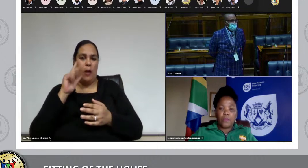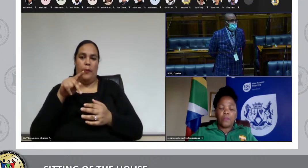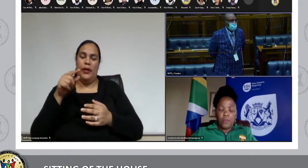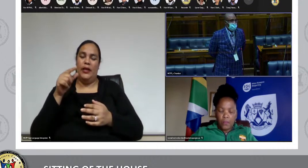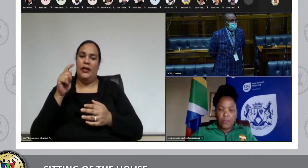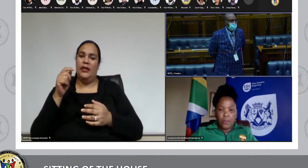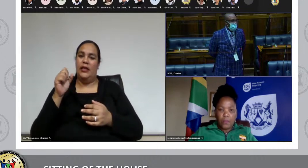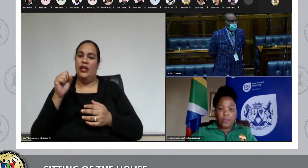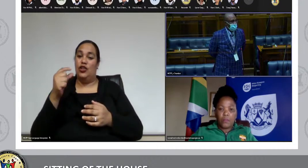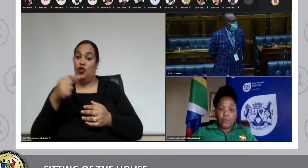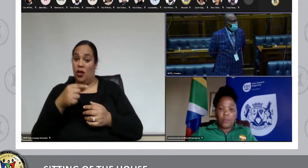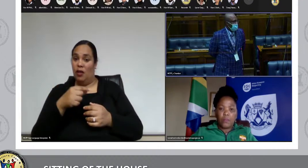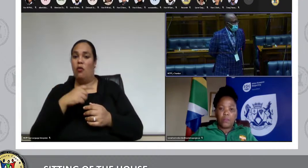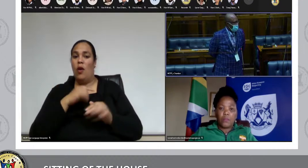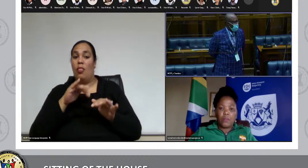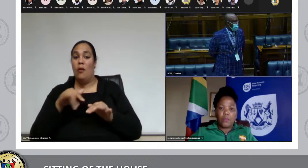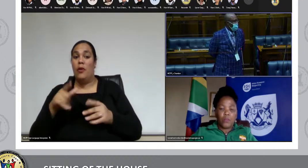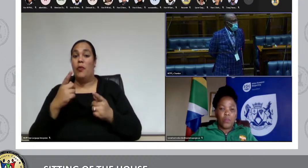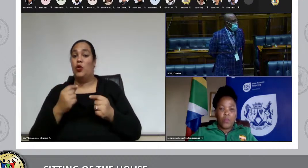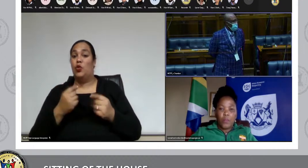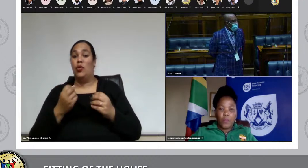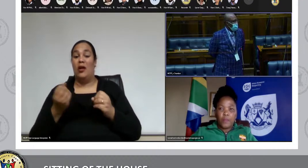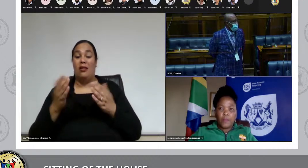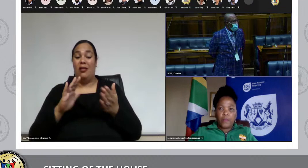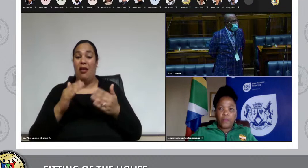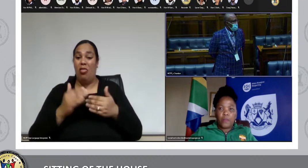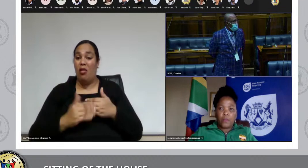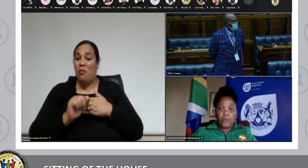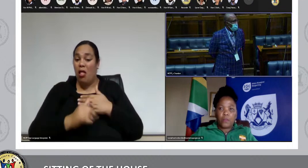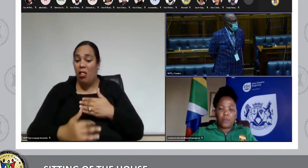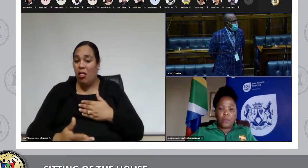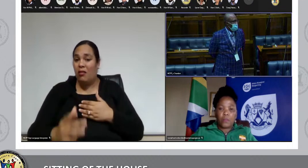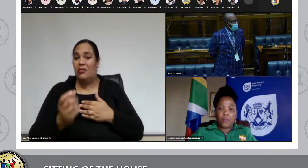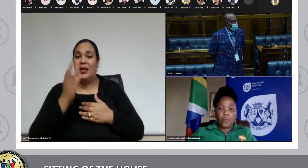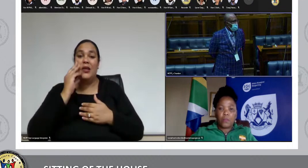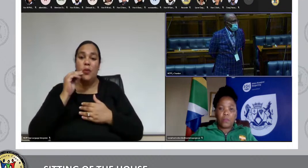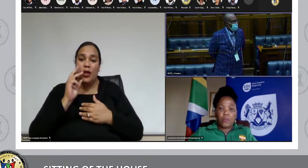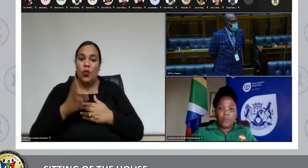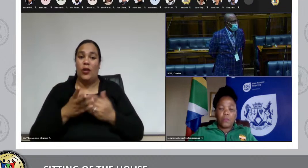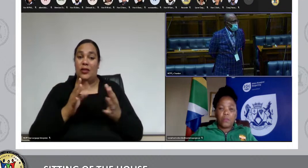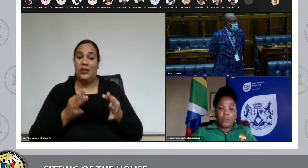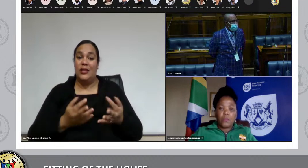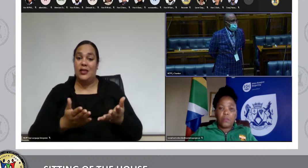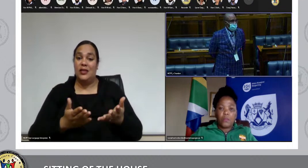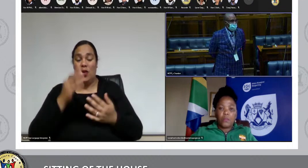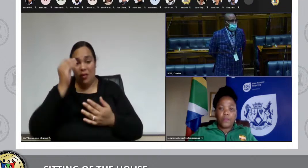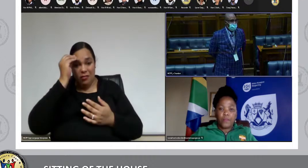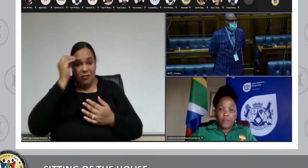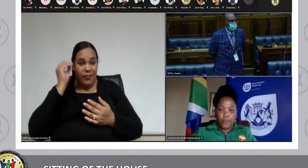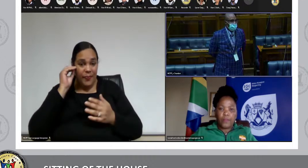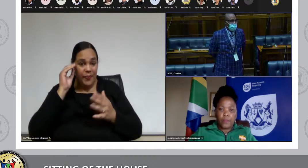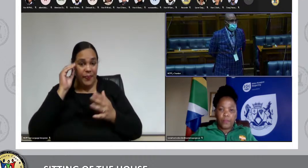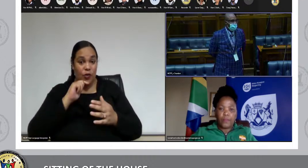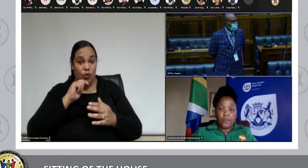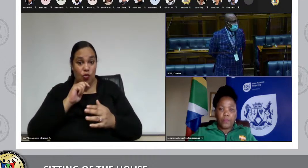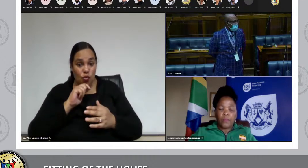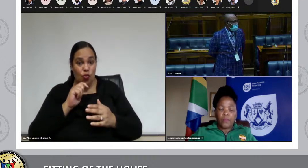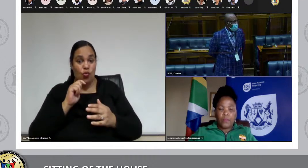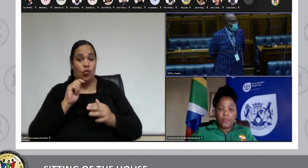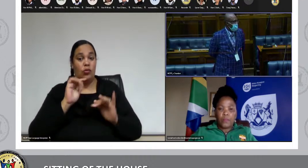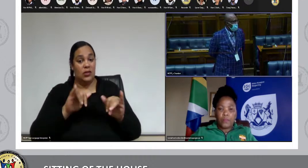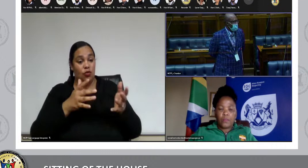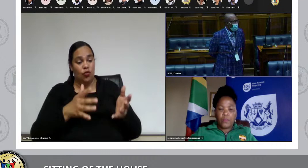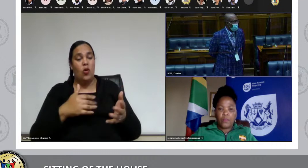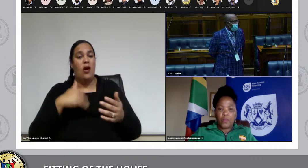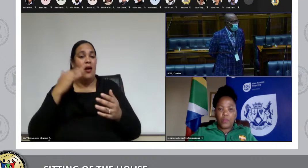obviously, people will deal with a lot of death over the next few months. And is this services going to remain in place indefinitely? I